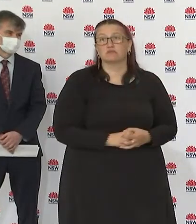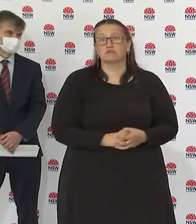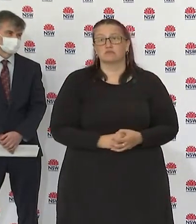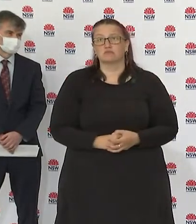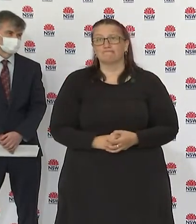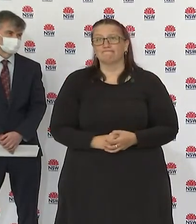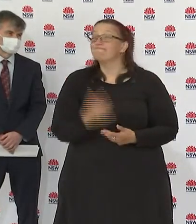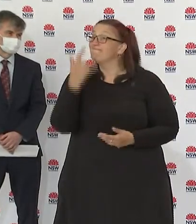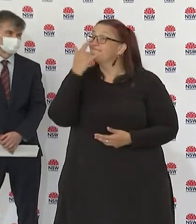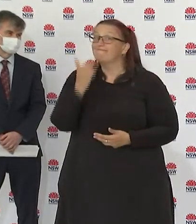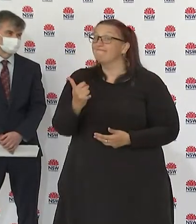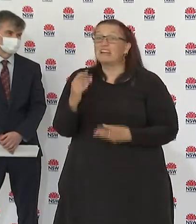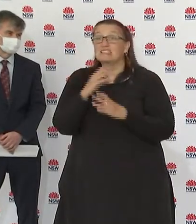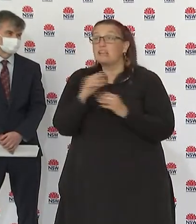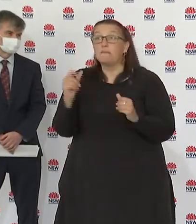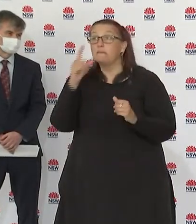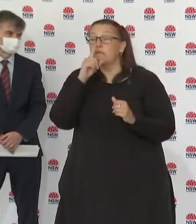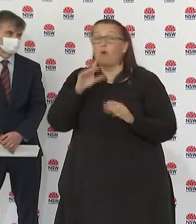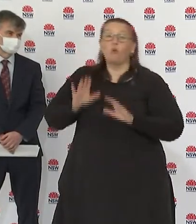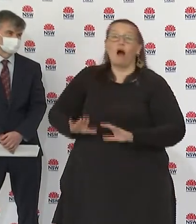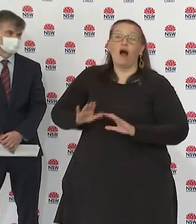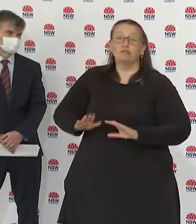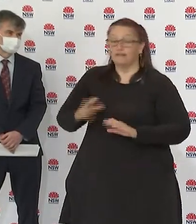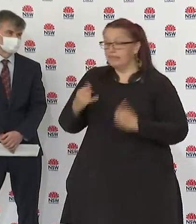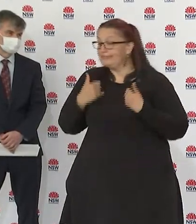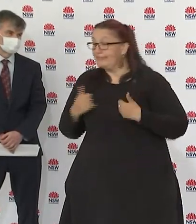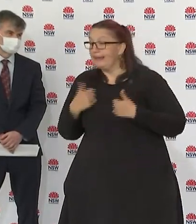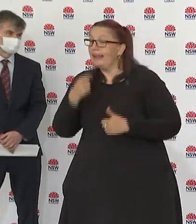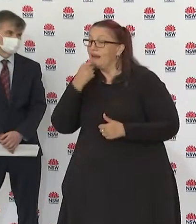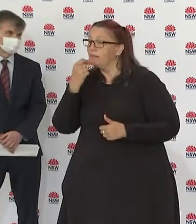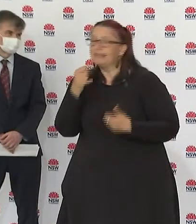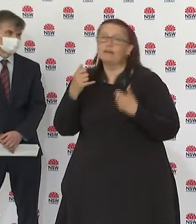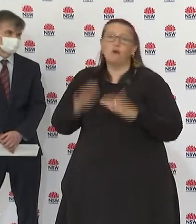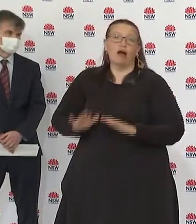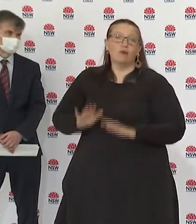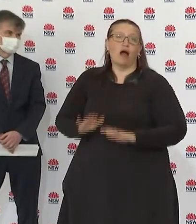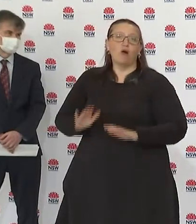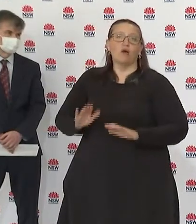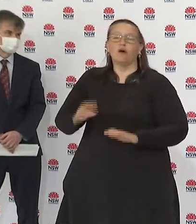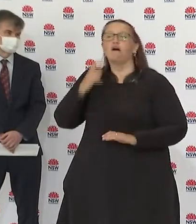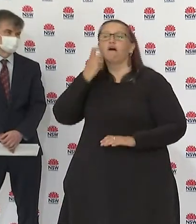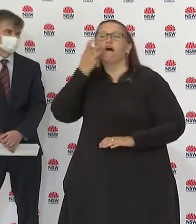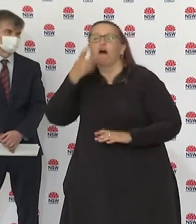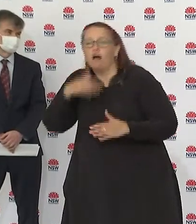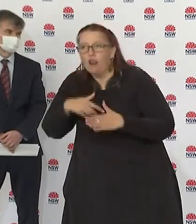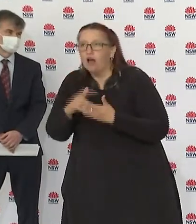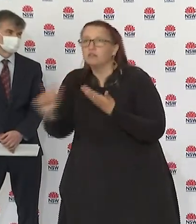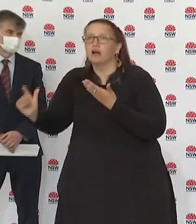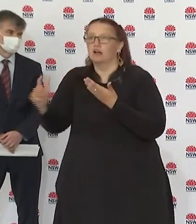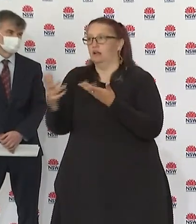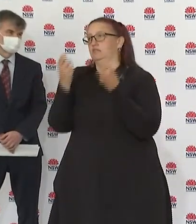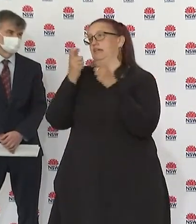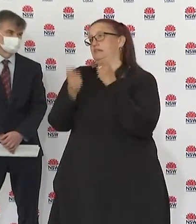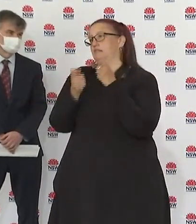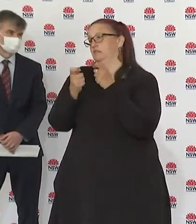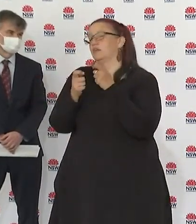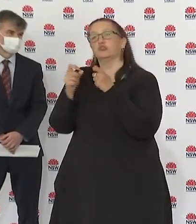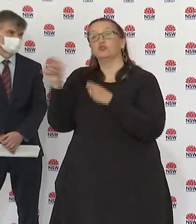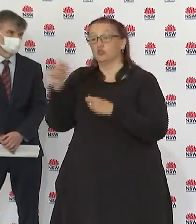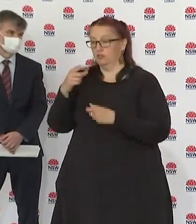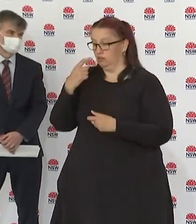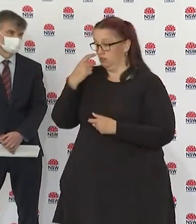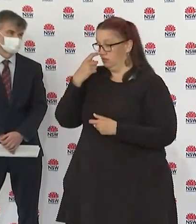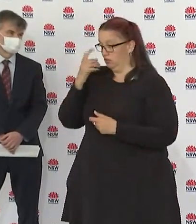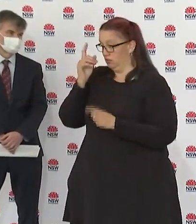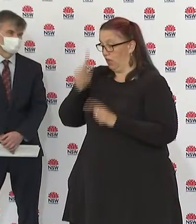some people are not getting tested early enough. So with the onset of symptoms, please make sure you come forward and get tested. Please make sure that if